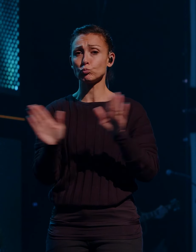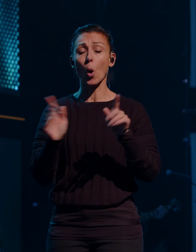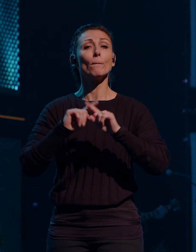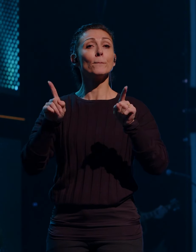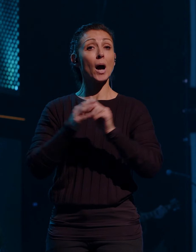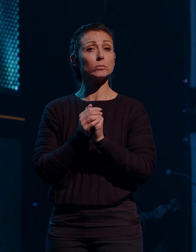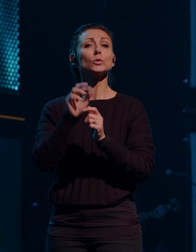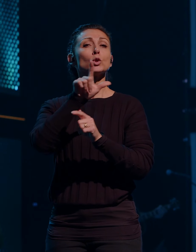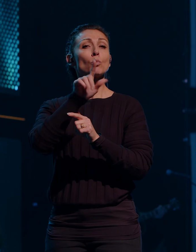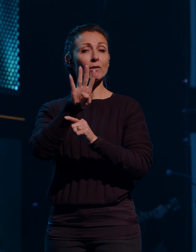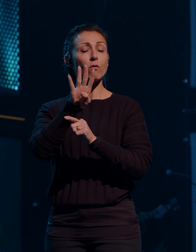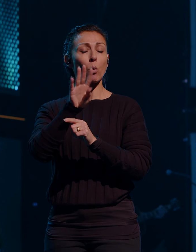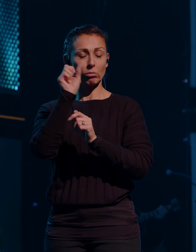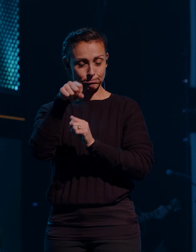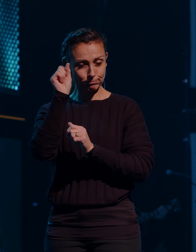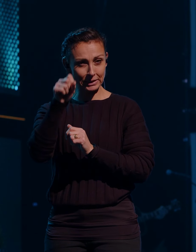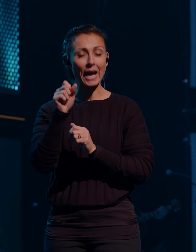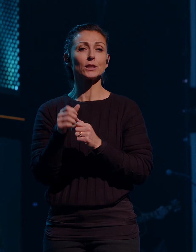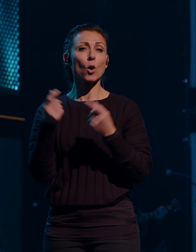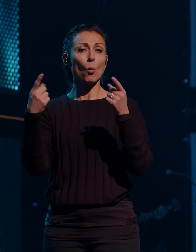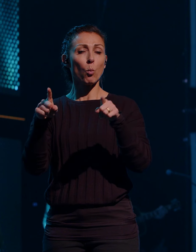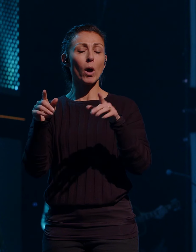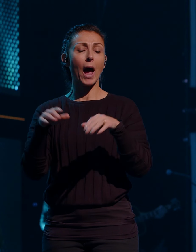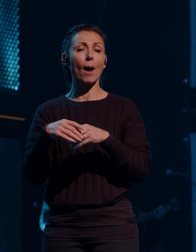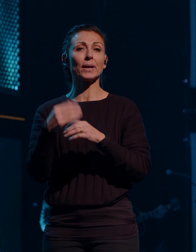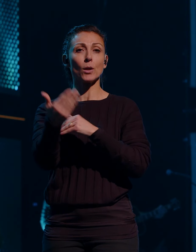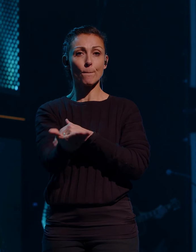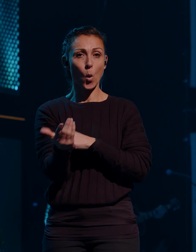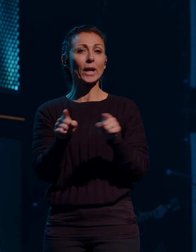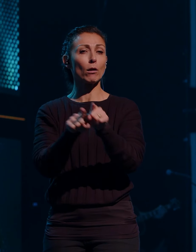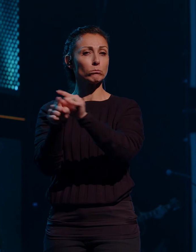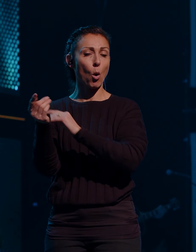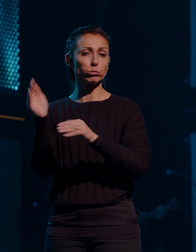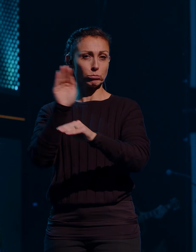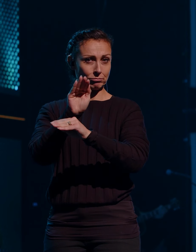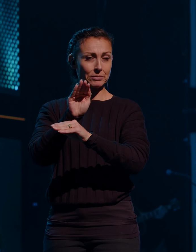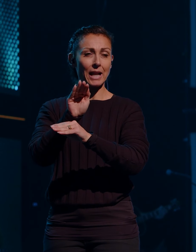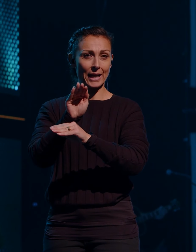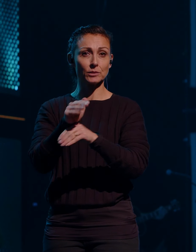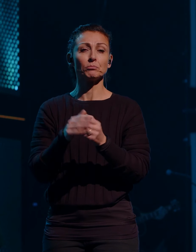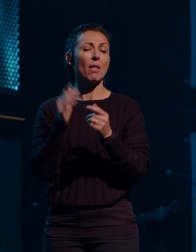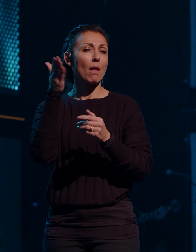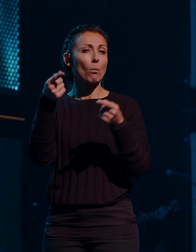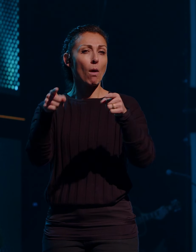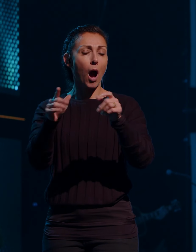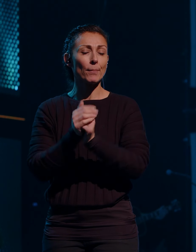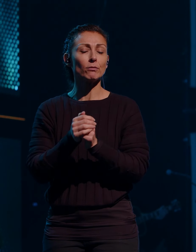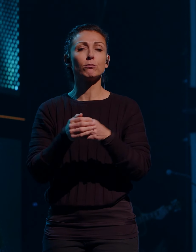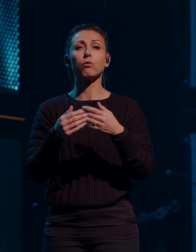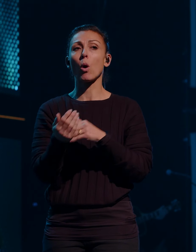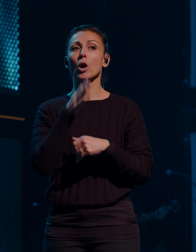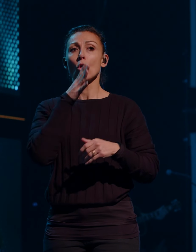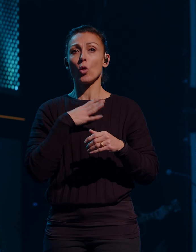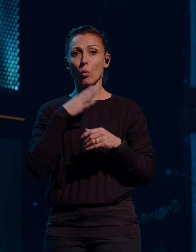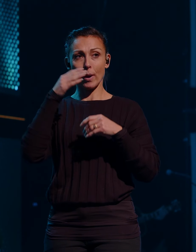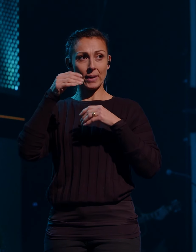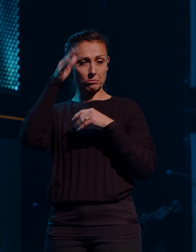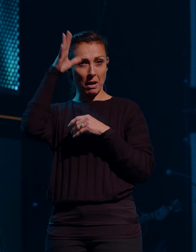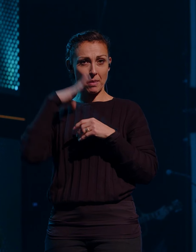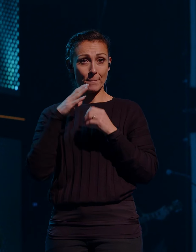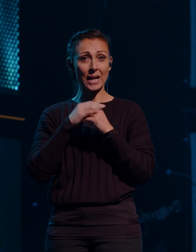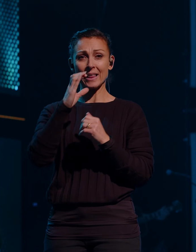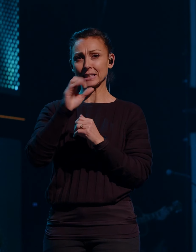24th, where we are in groups for men and women, as well as in here for the women, men, and C100, and home groups meet at the home